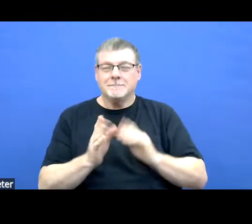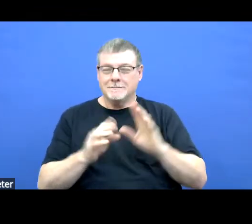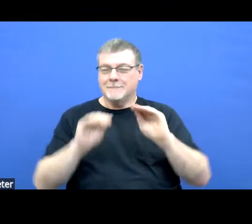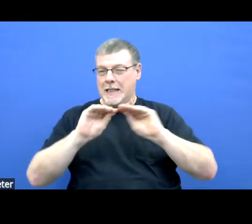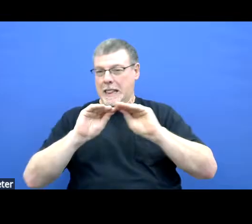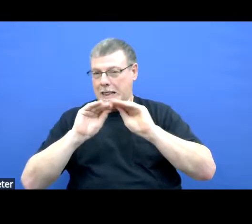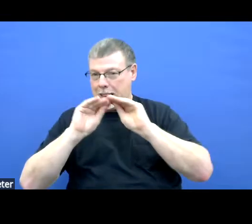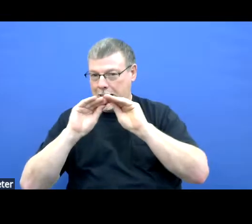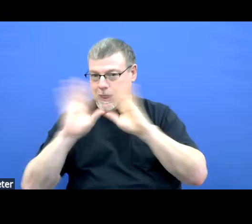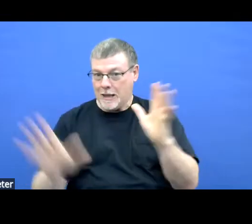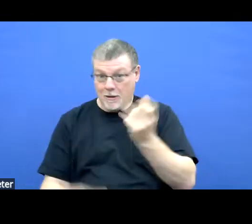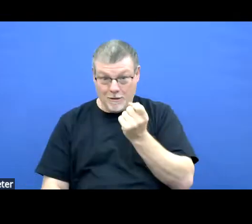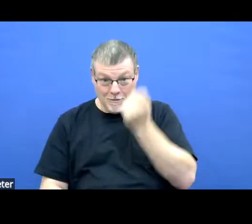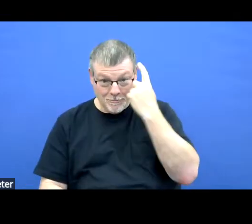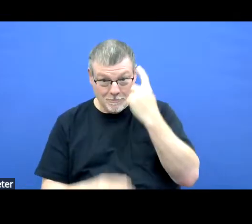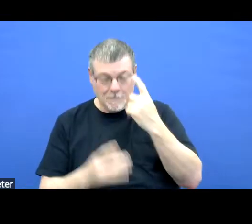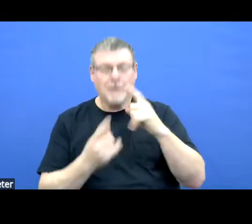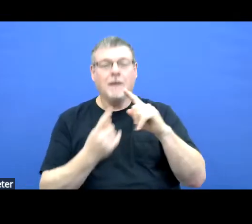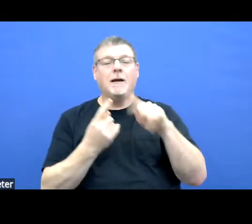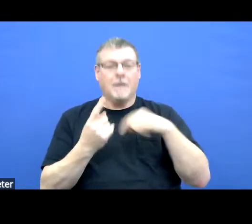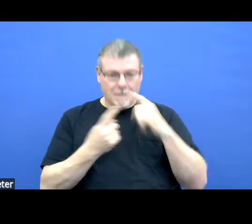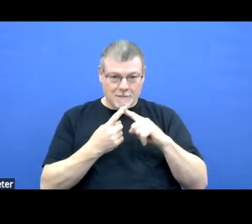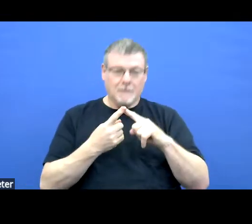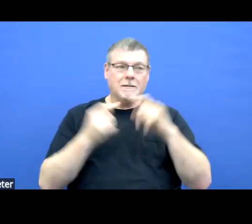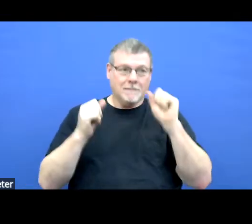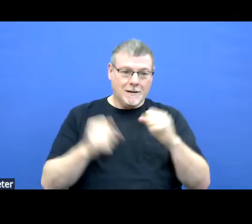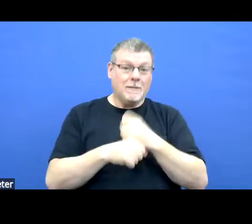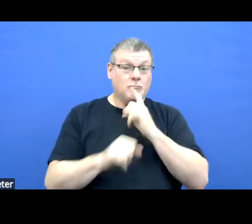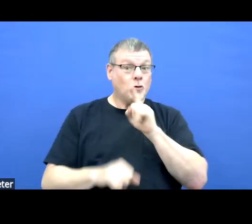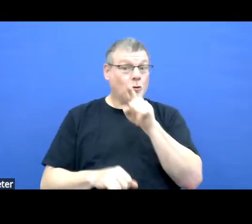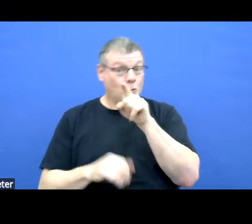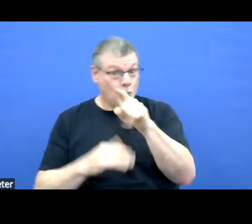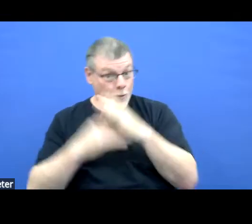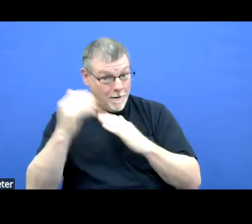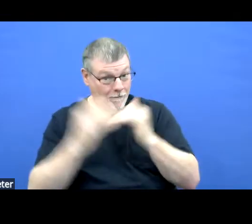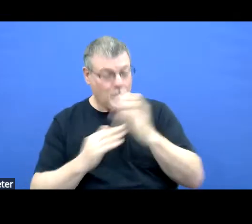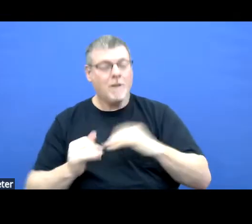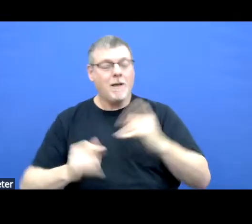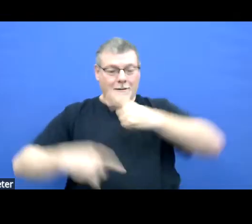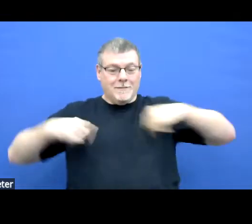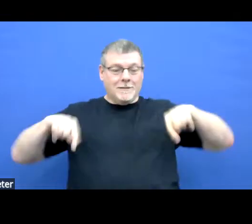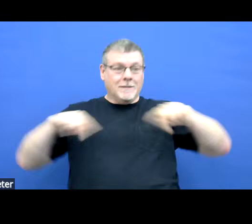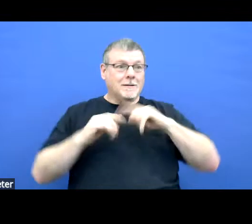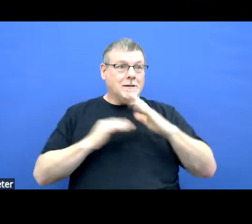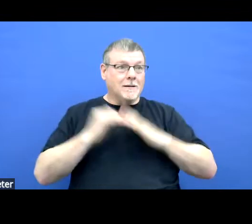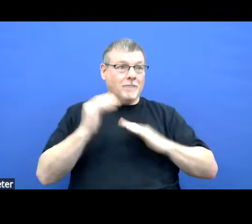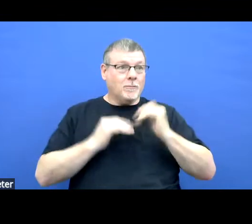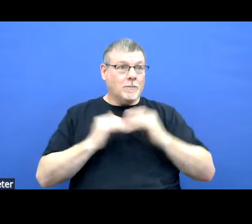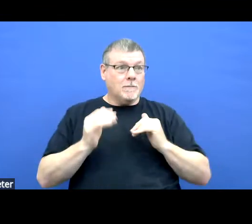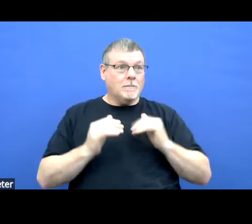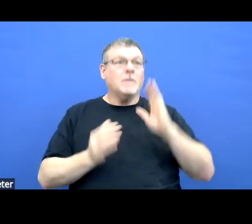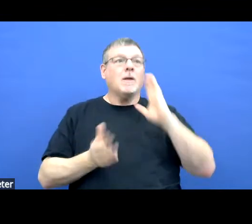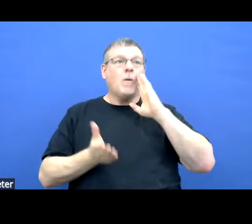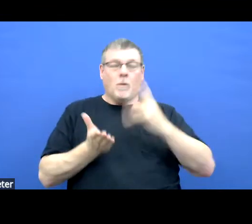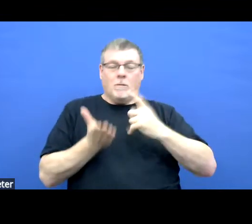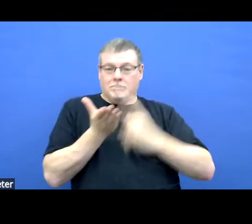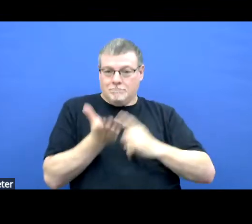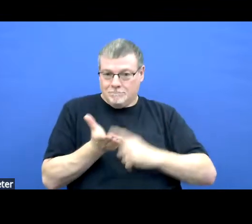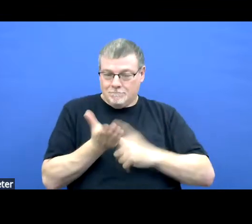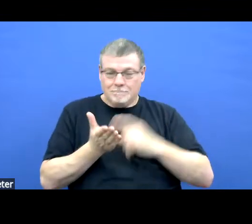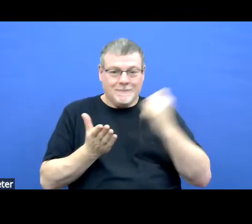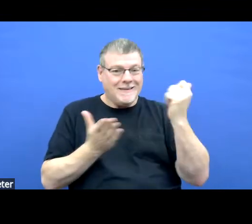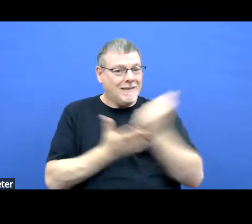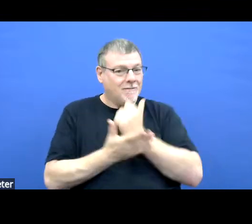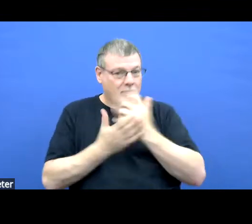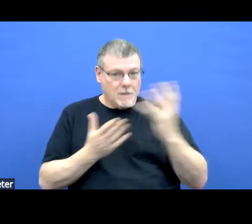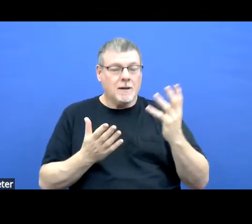and the T's crossed, so that we can make sure that you're comfortable and everyone up here is right. comfortable. And again, we'll go through all of the things that